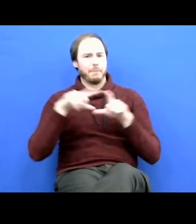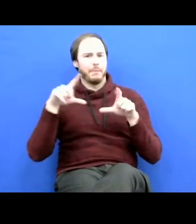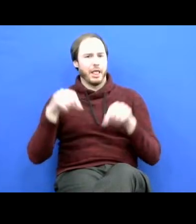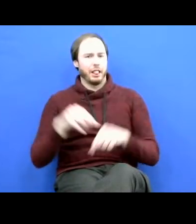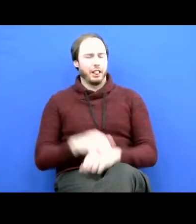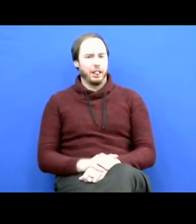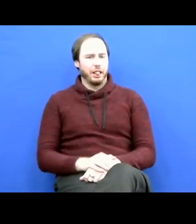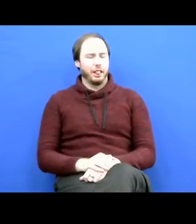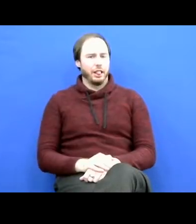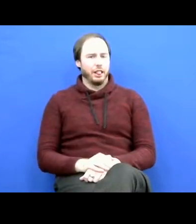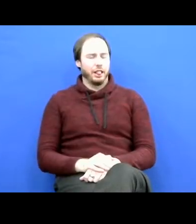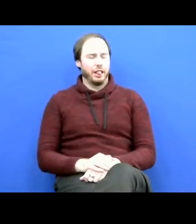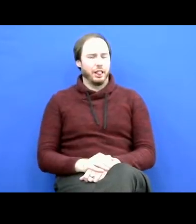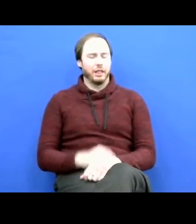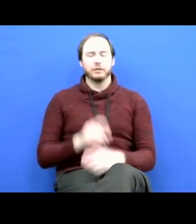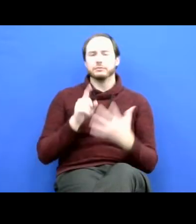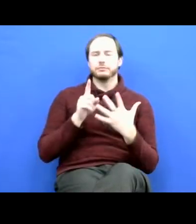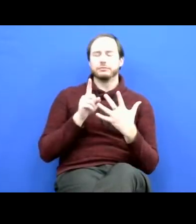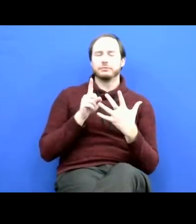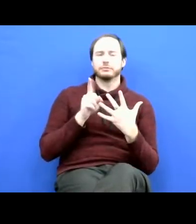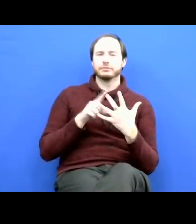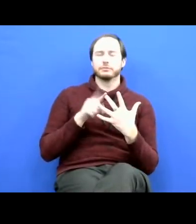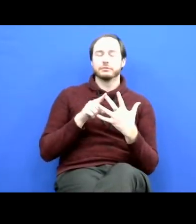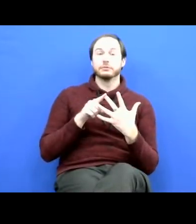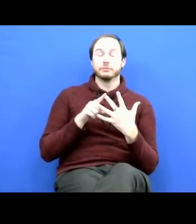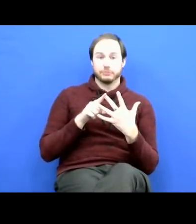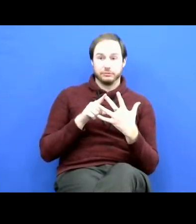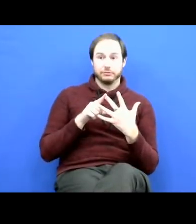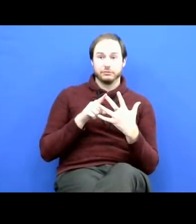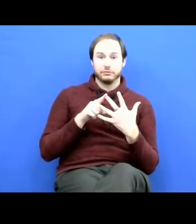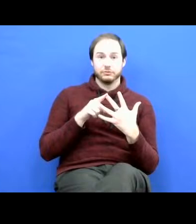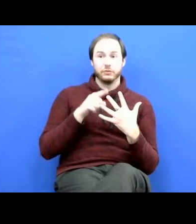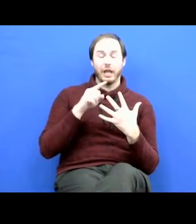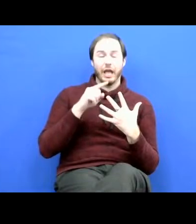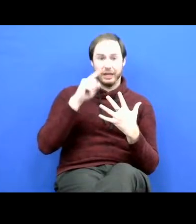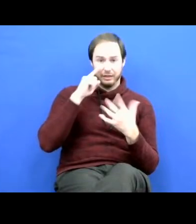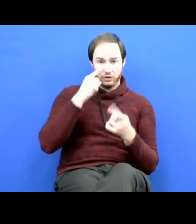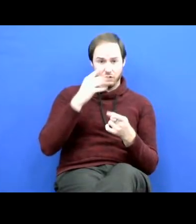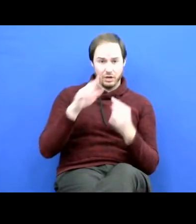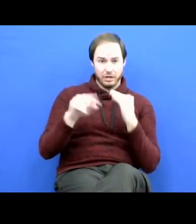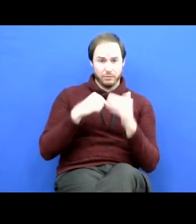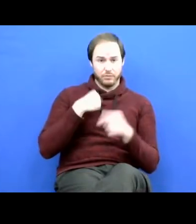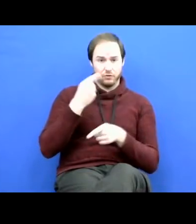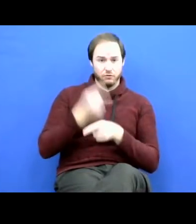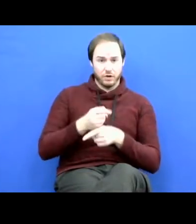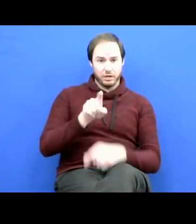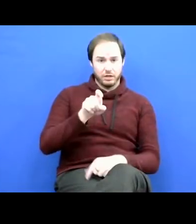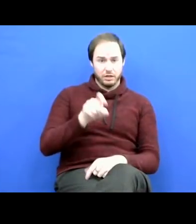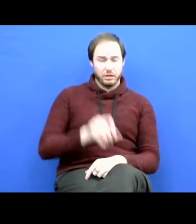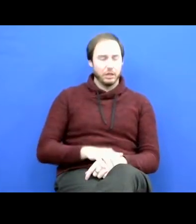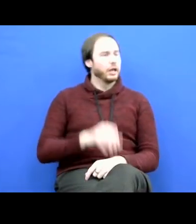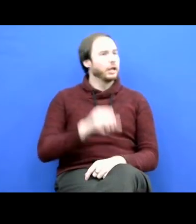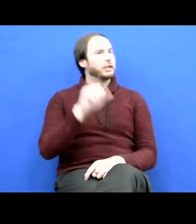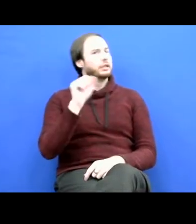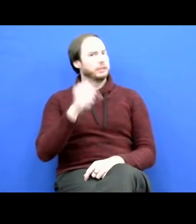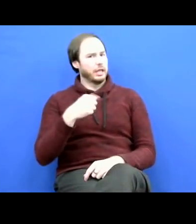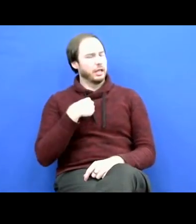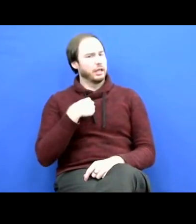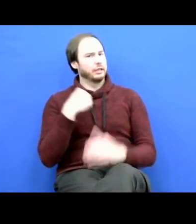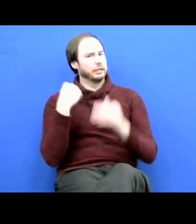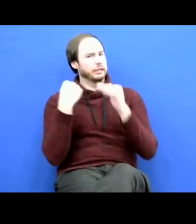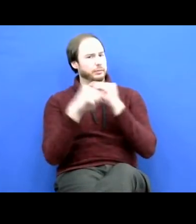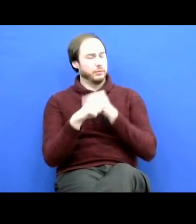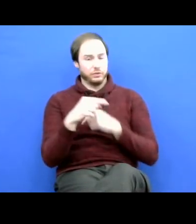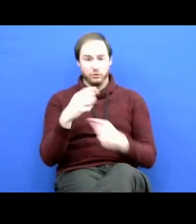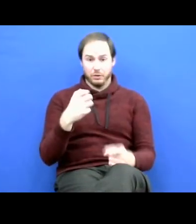something. Well, again, and I think you've already have emailed me. Is that correct? Yes, I have your email through the